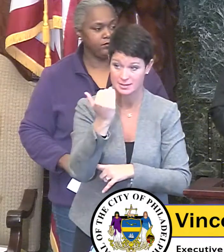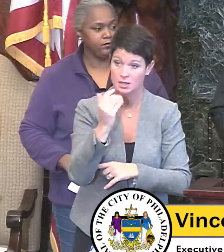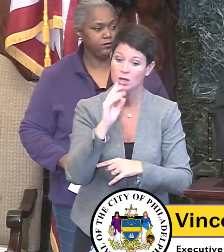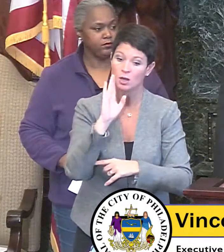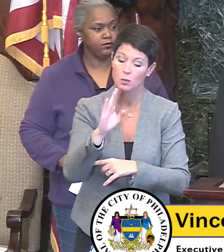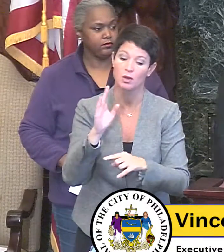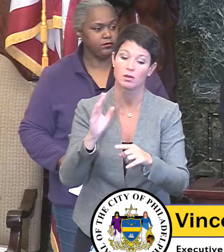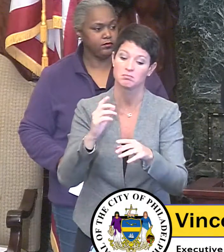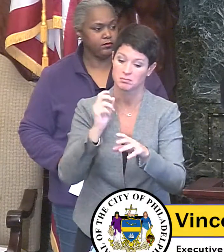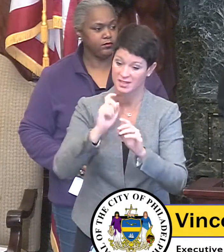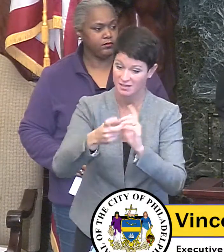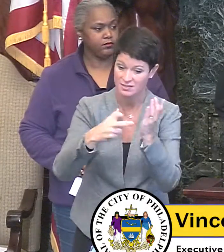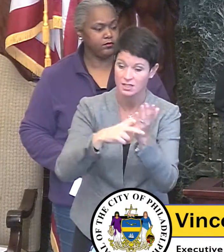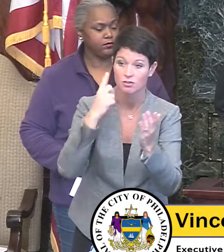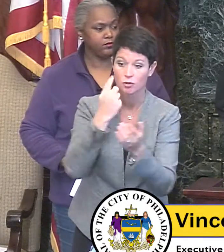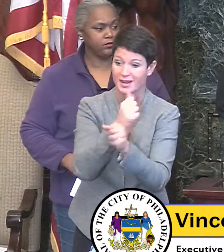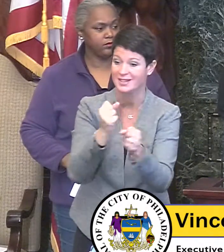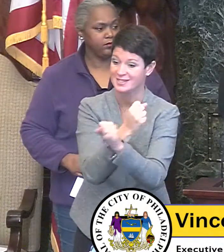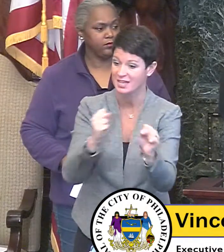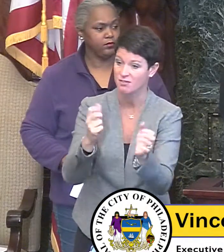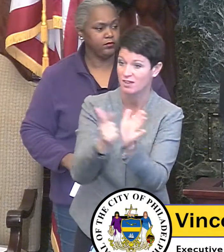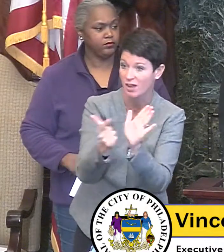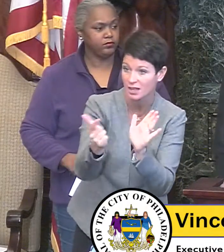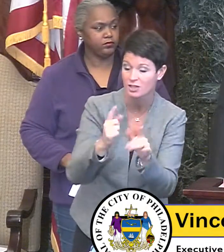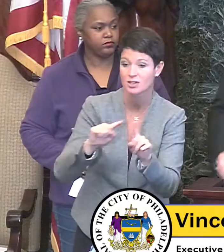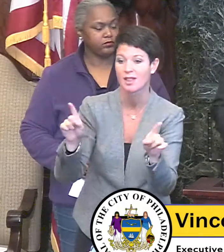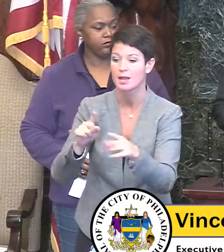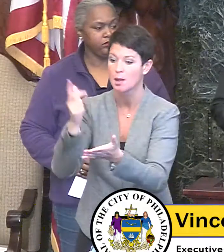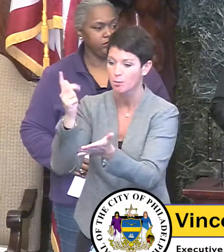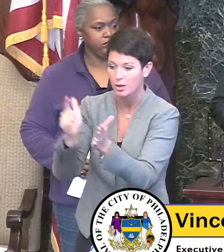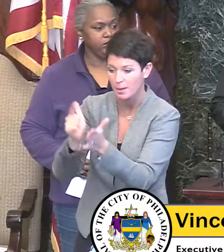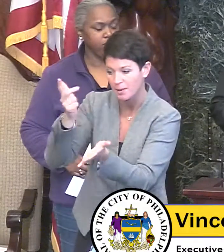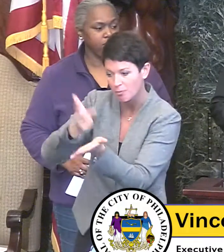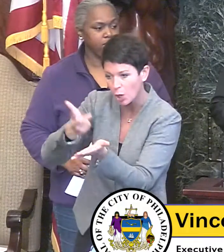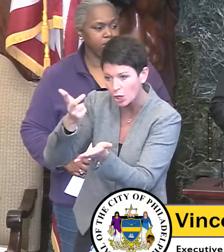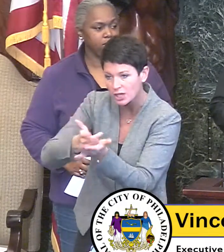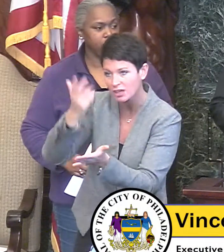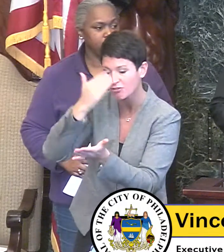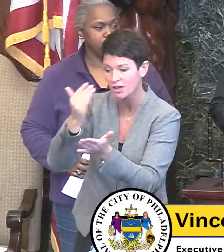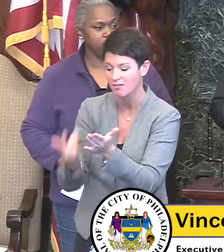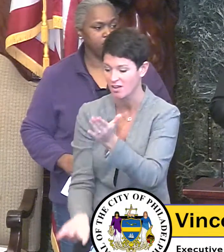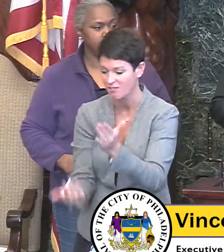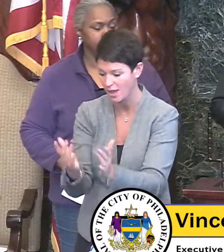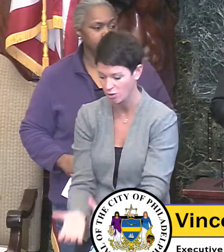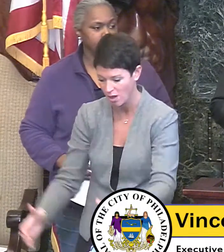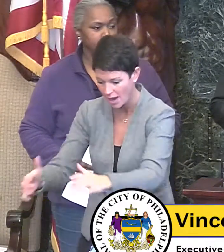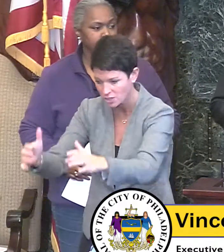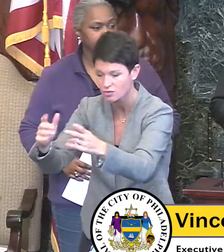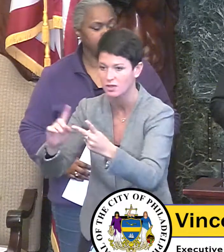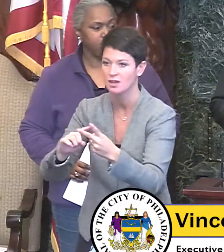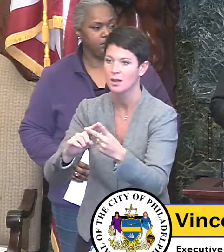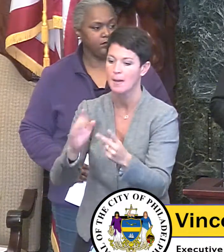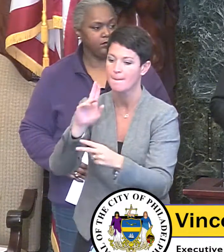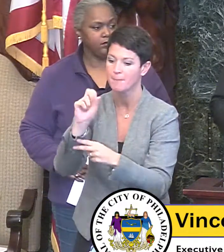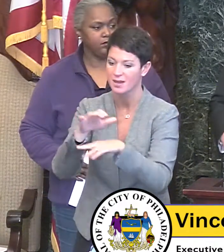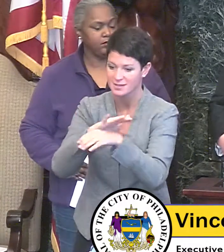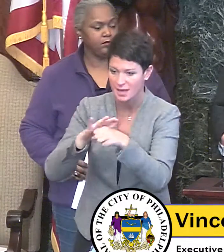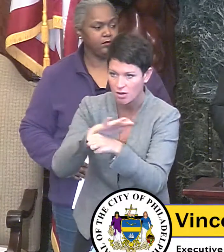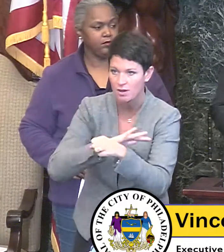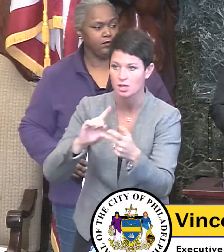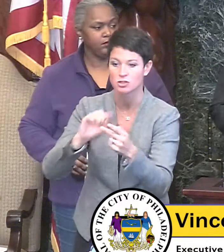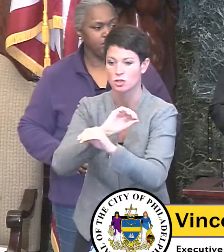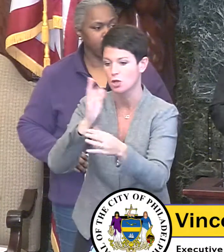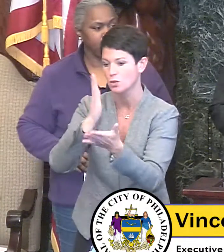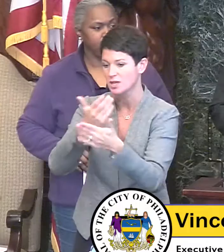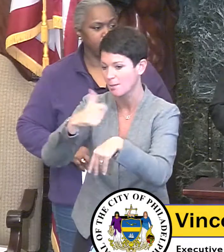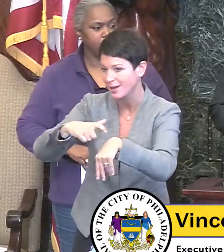safety violations, including prohibited parking in front of fire hydrants, bus zones, no stopping any